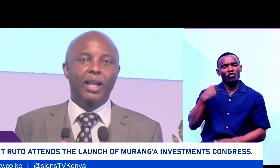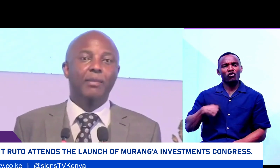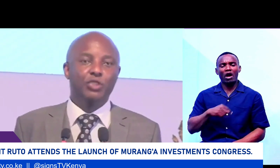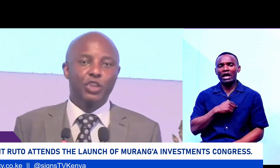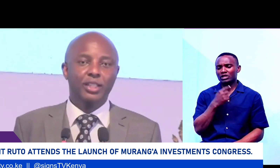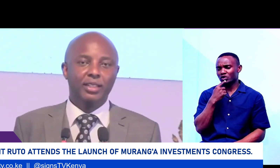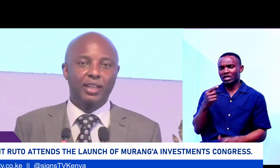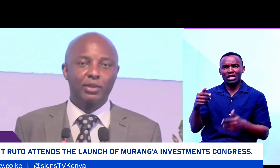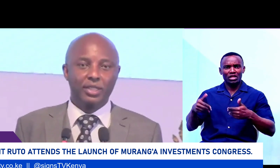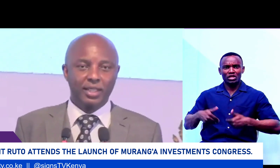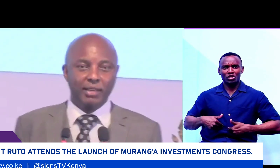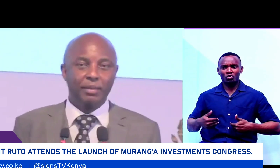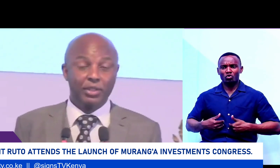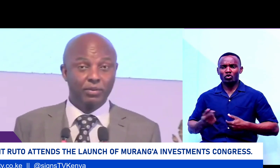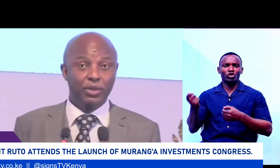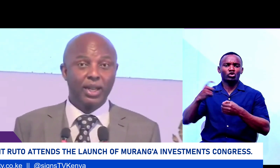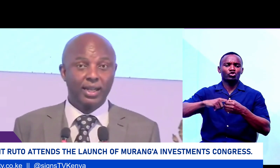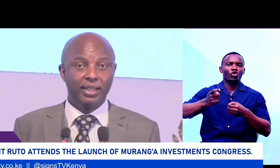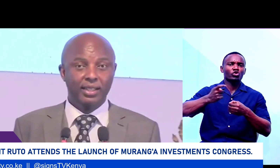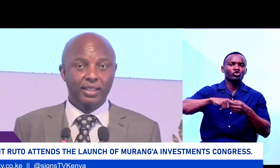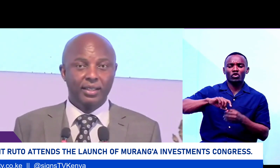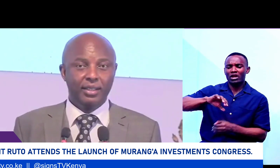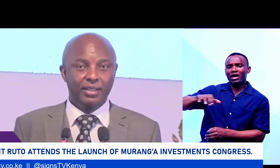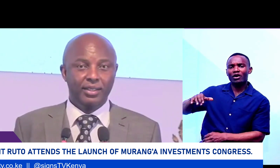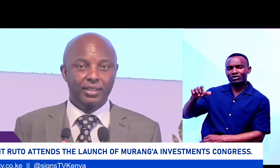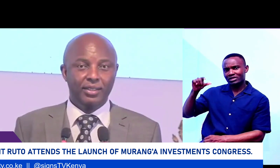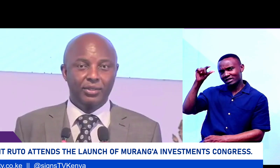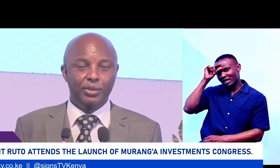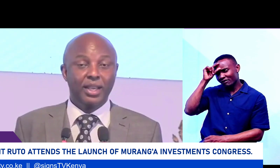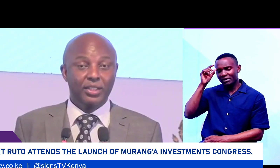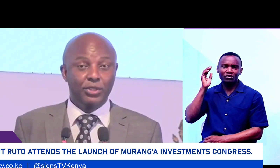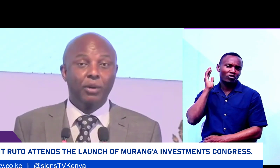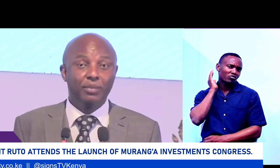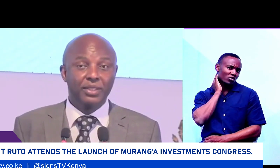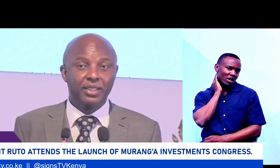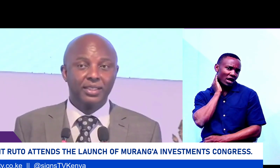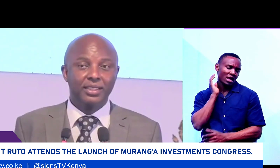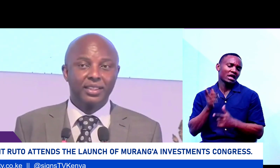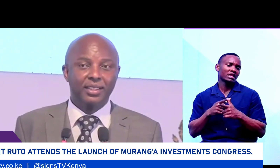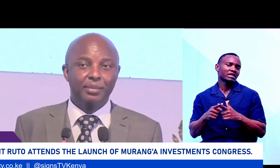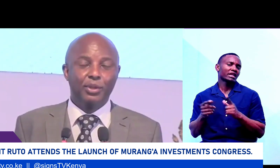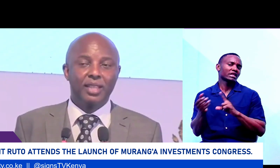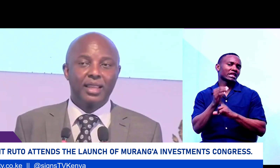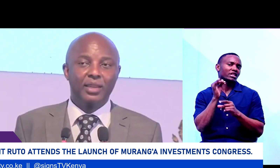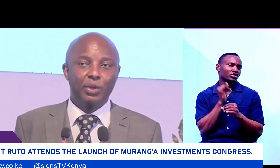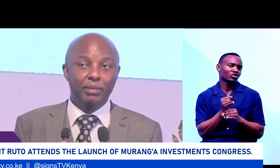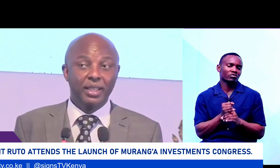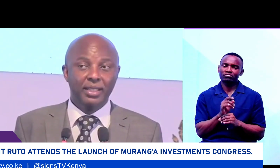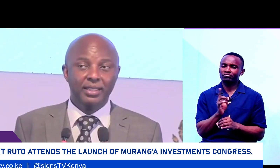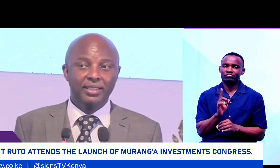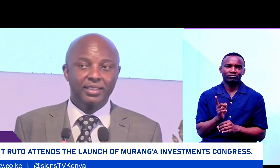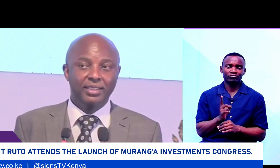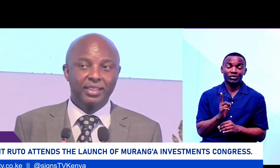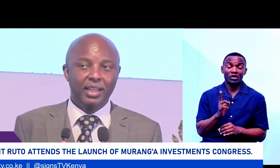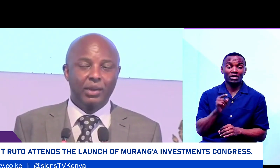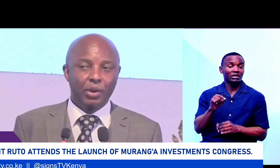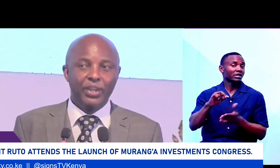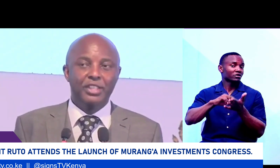come join county government of Murang'a to get jobs, because that then will mean our wage